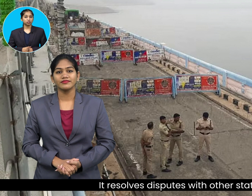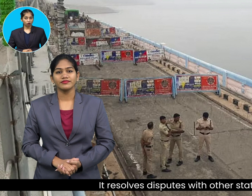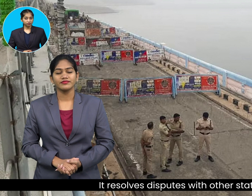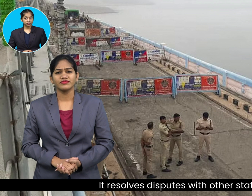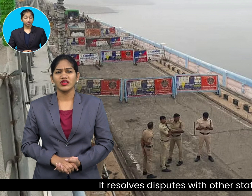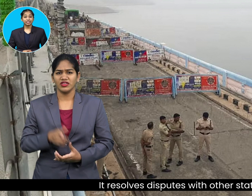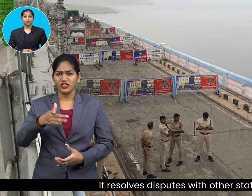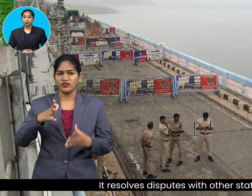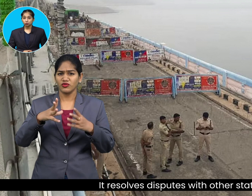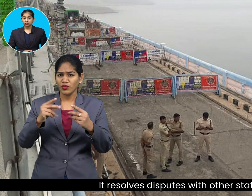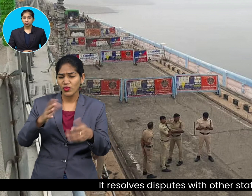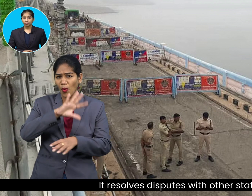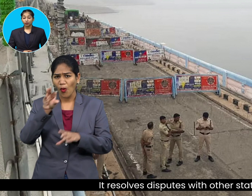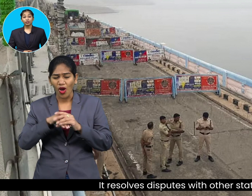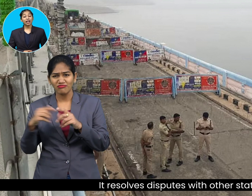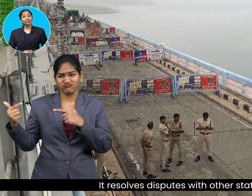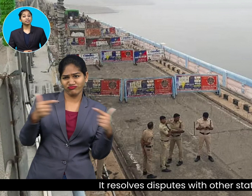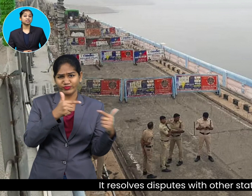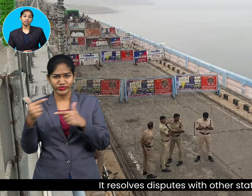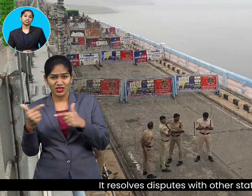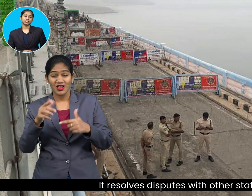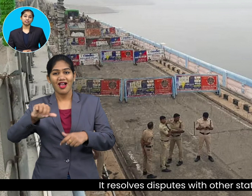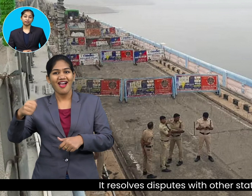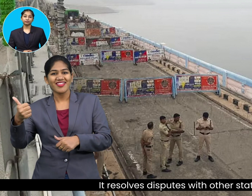It resolves disputes with other states.